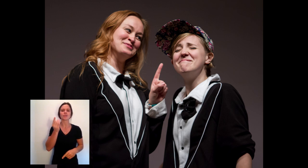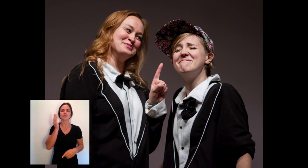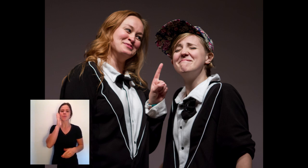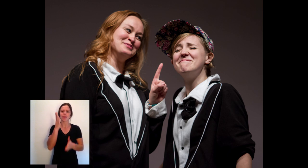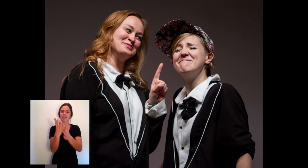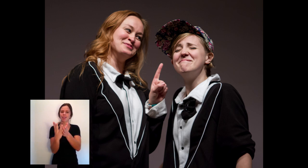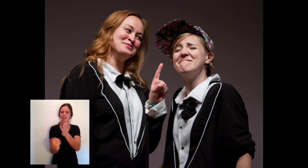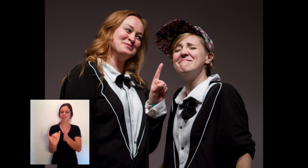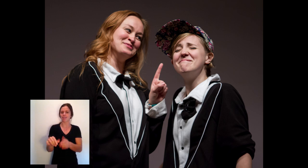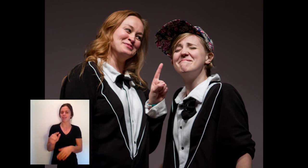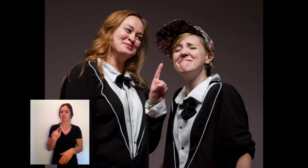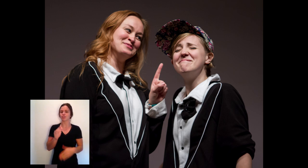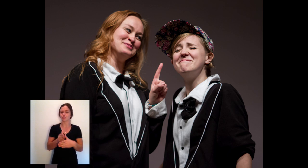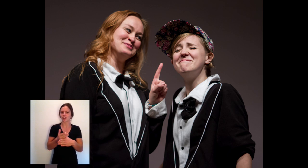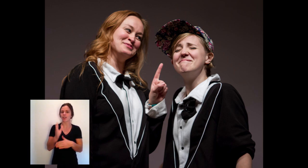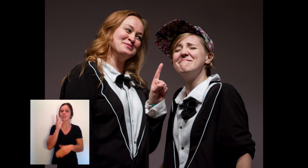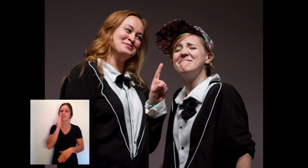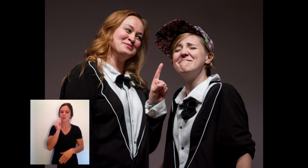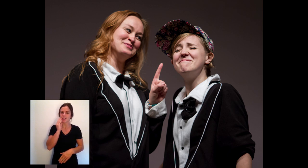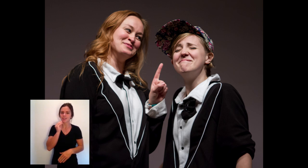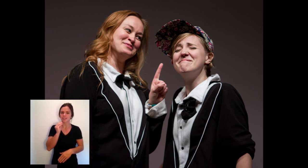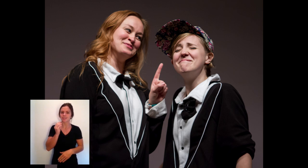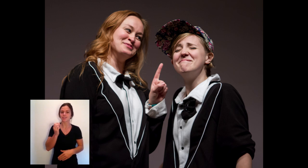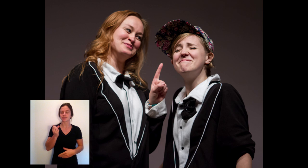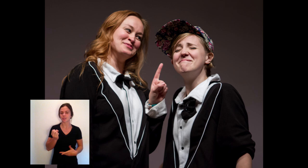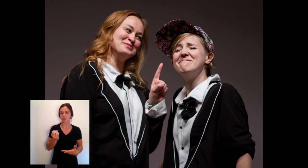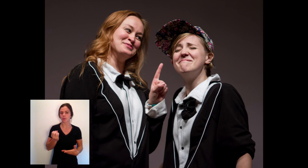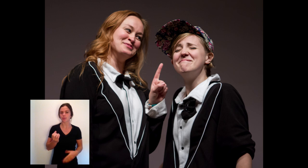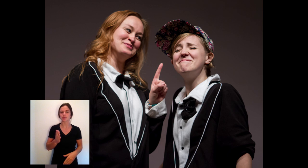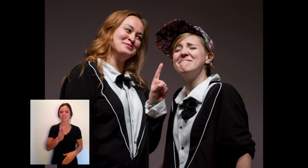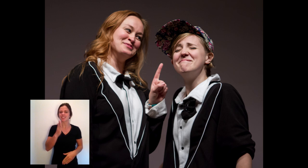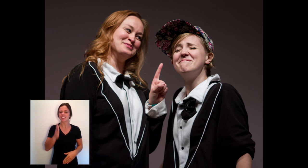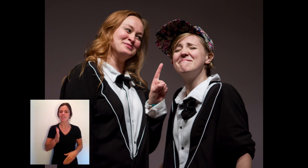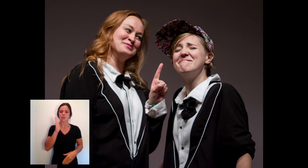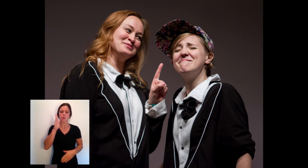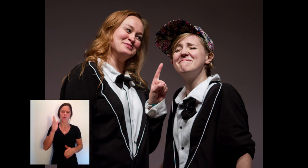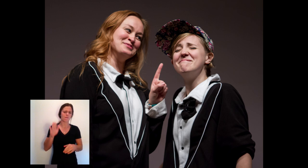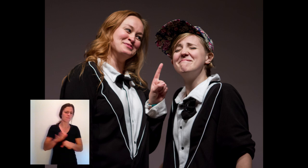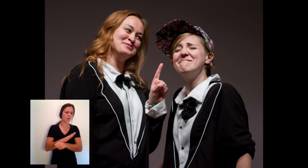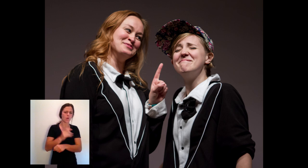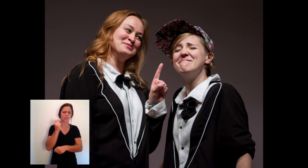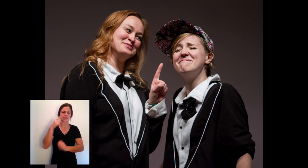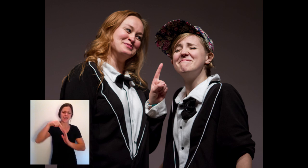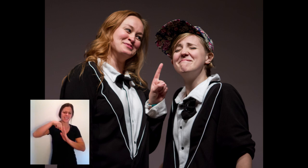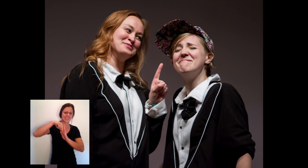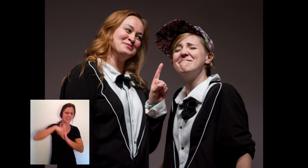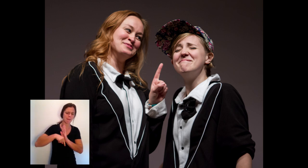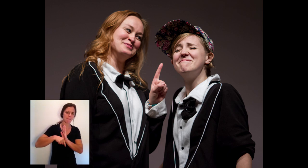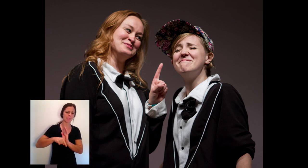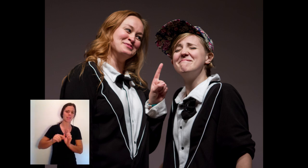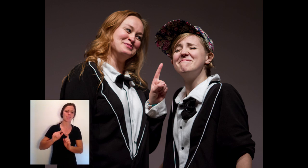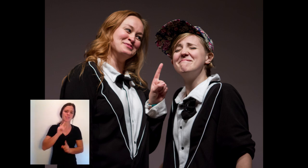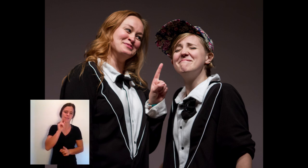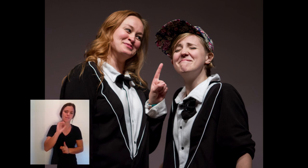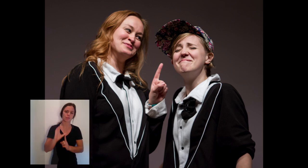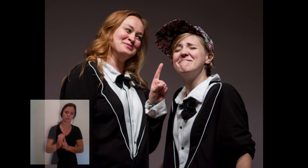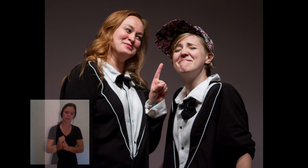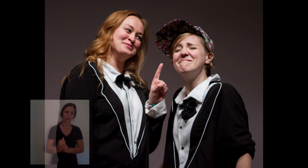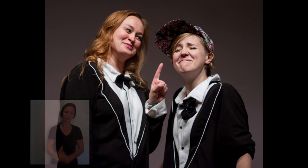that cultural aspect of shared experiences. Therefore, they will never be able to understand the depth that